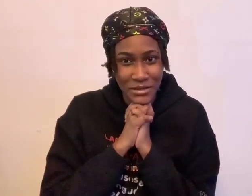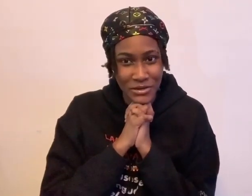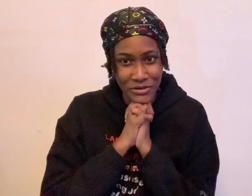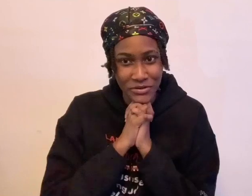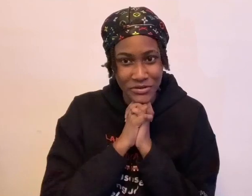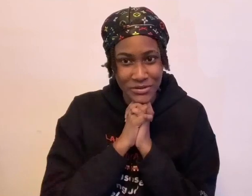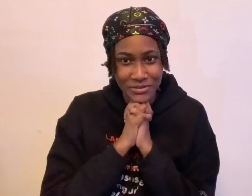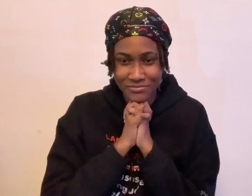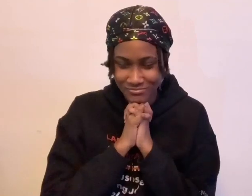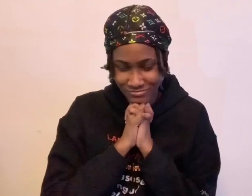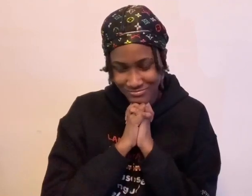Kadir.